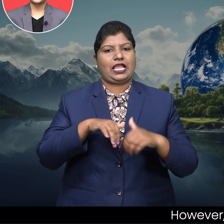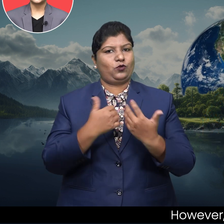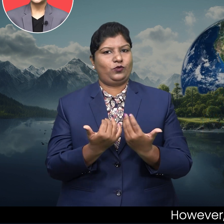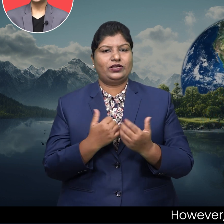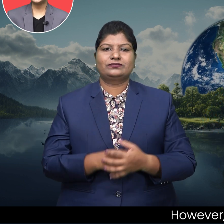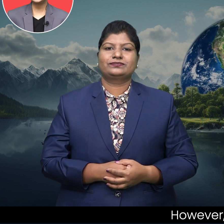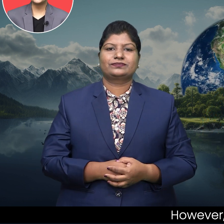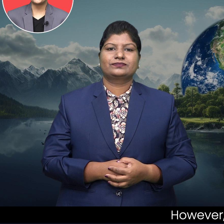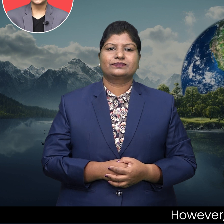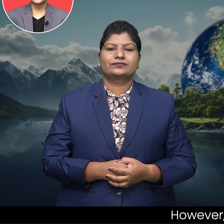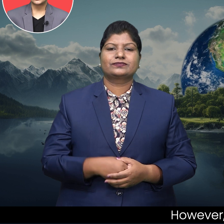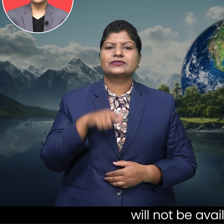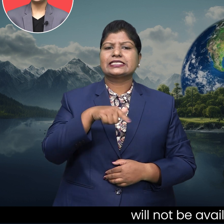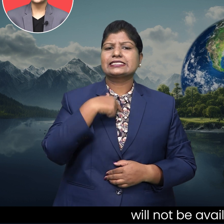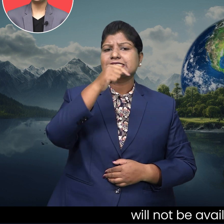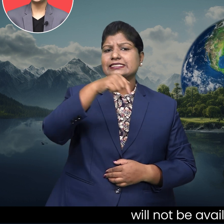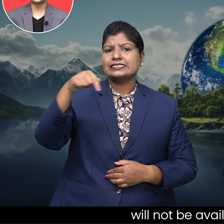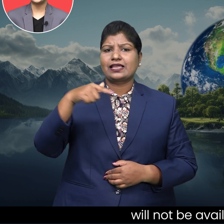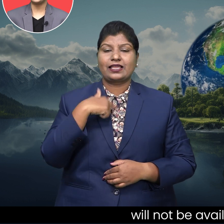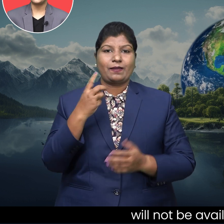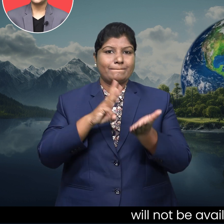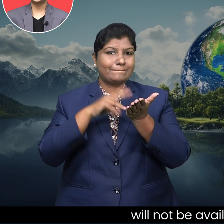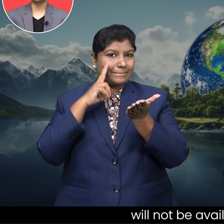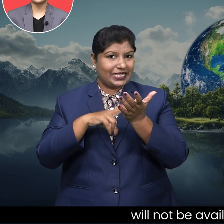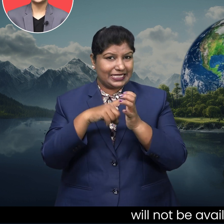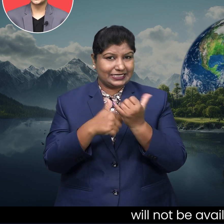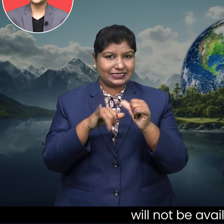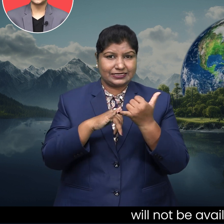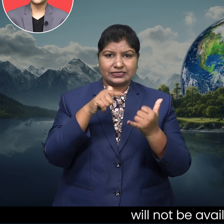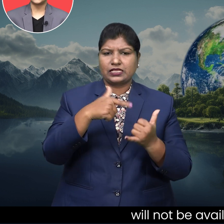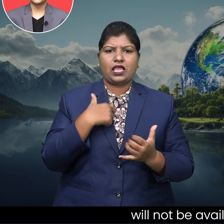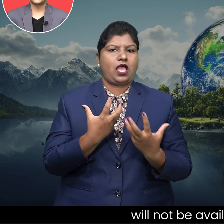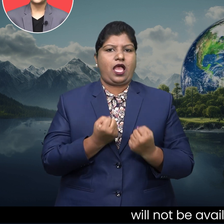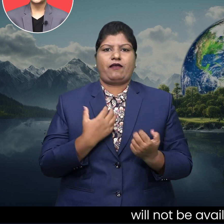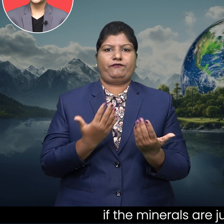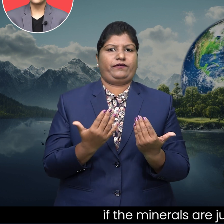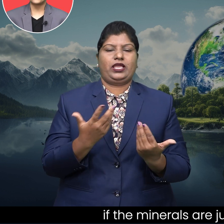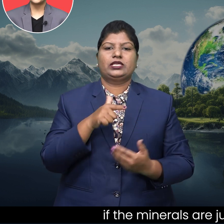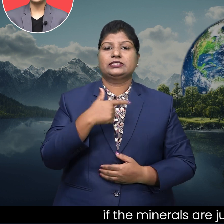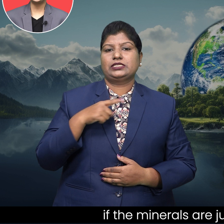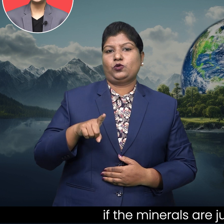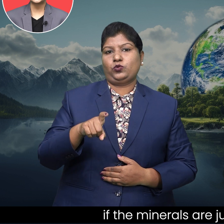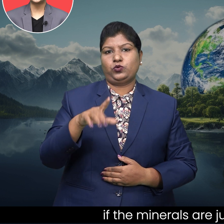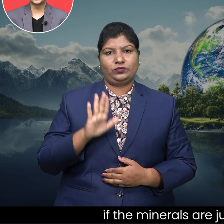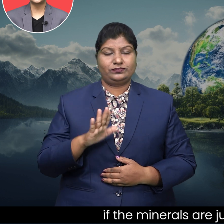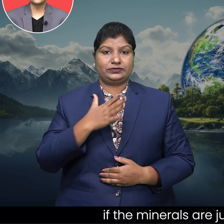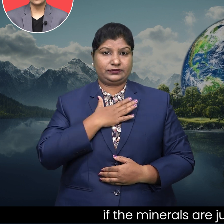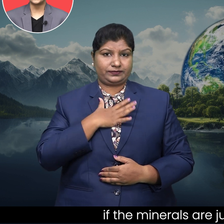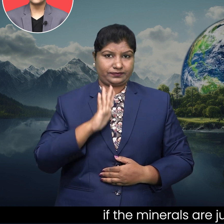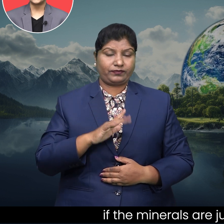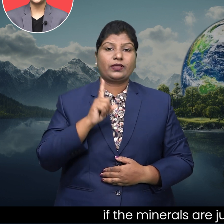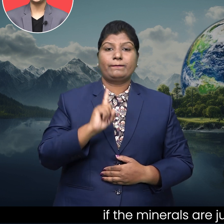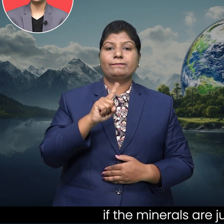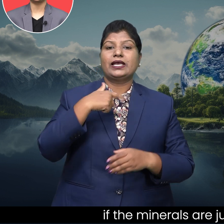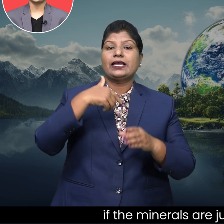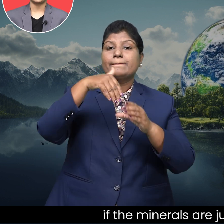However, these minerals will not be available to the organisms if the minerals are just bound